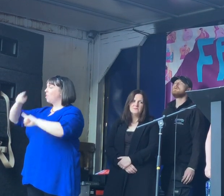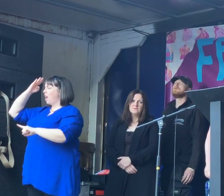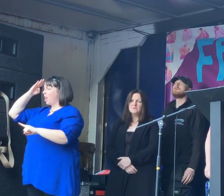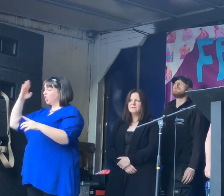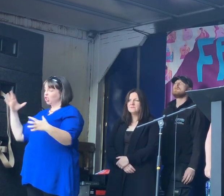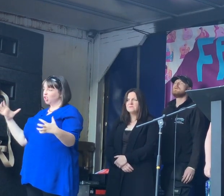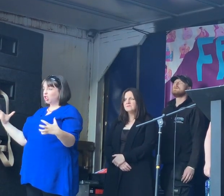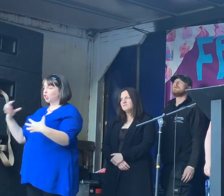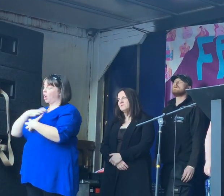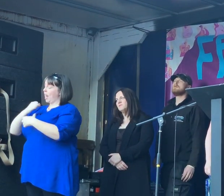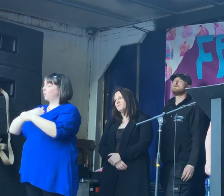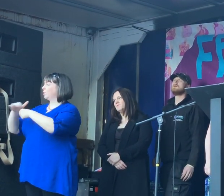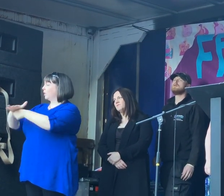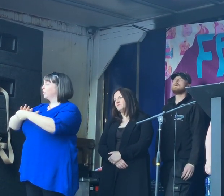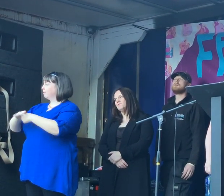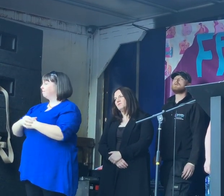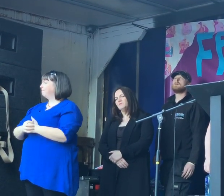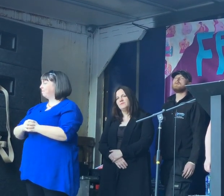Yeah. Shocking!